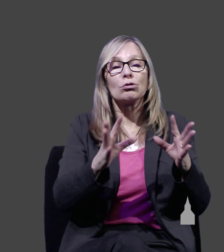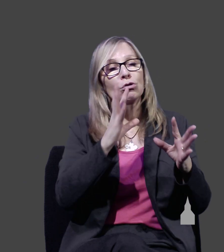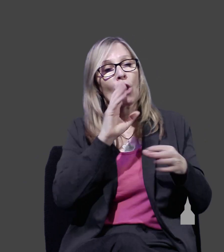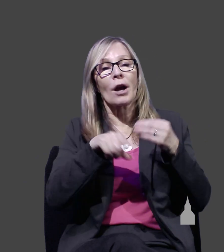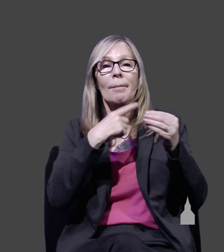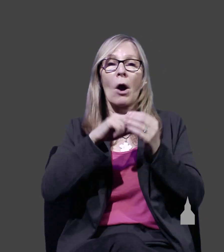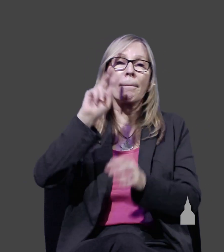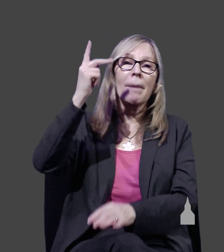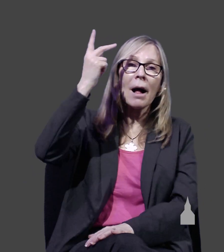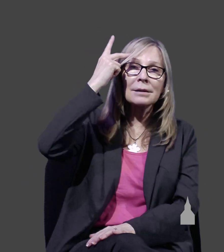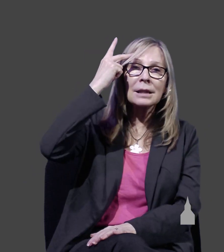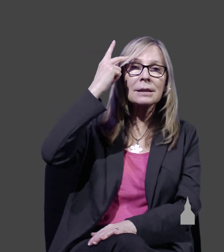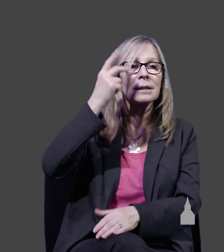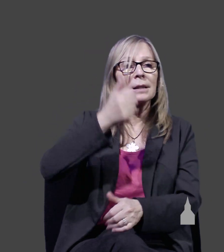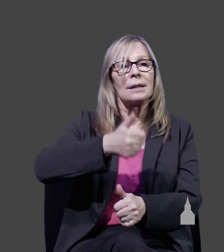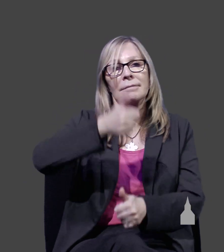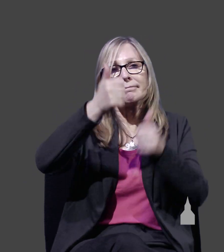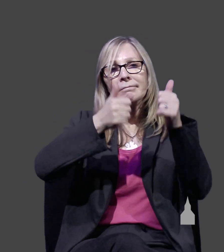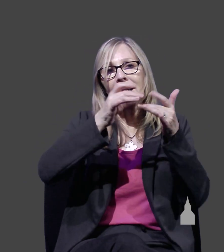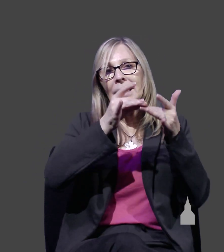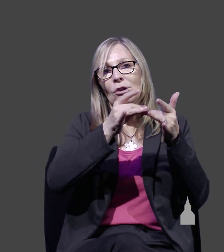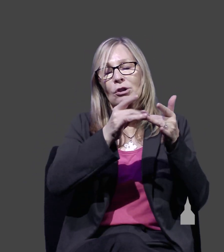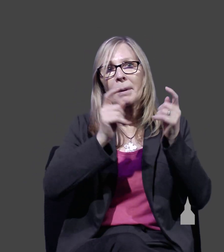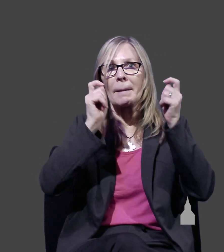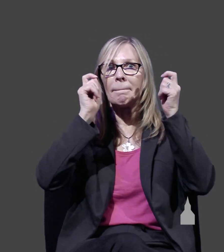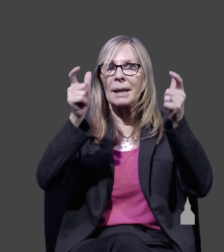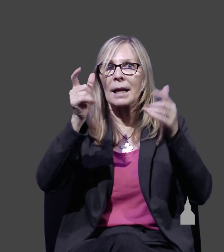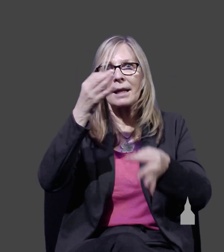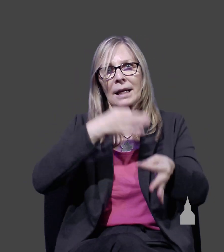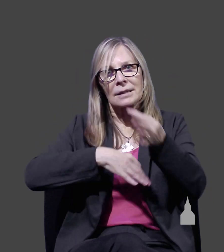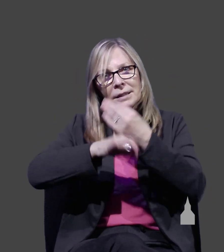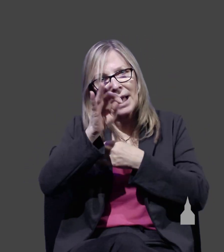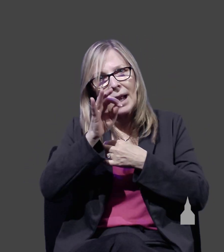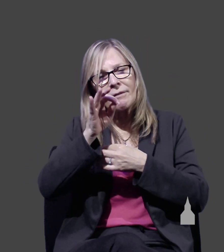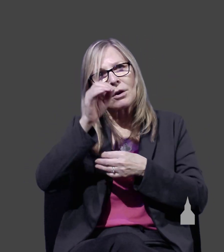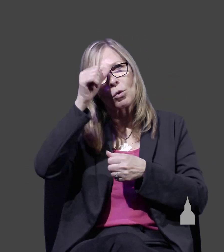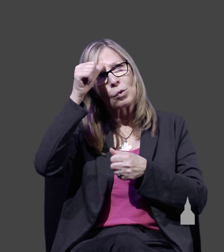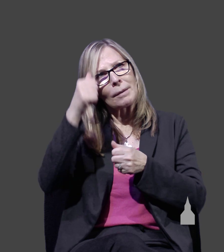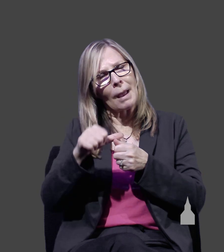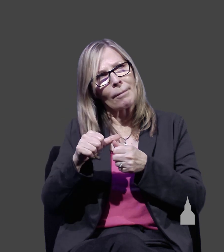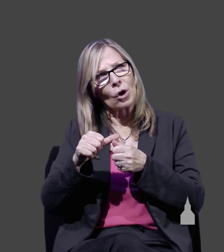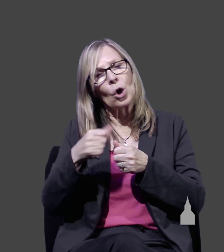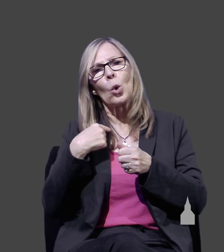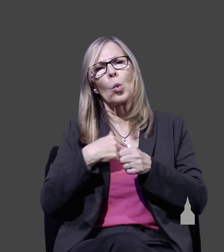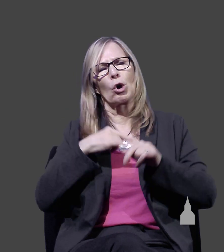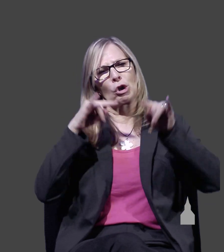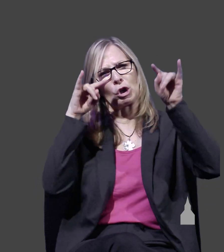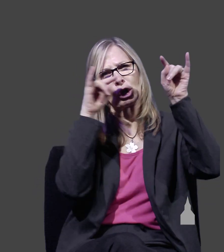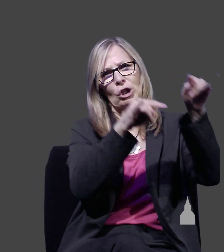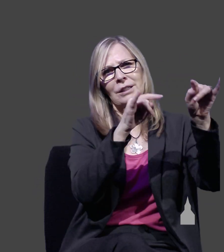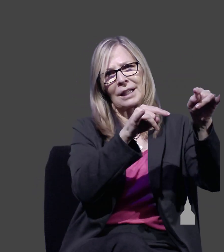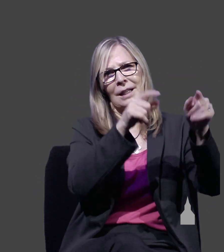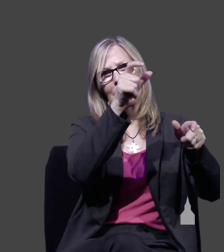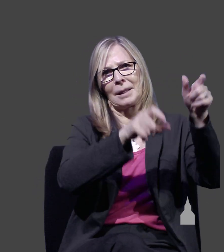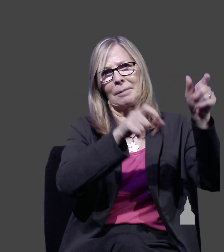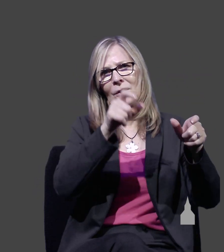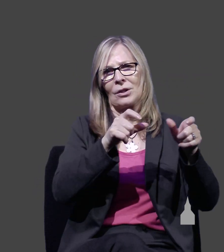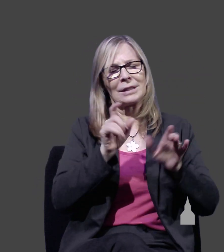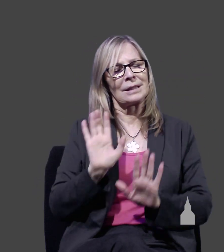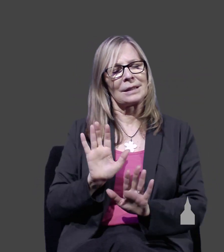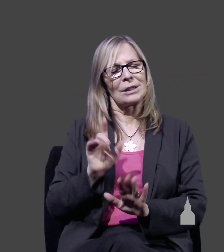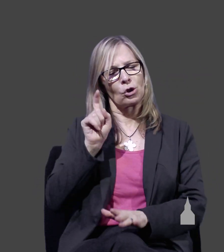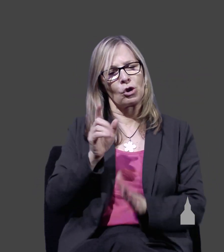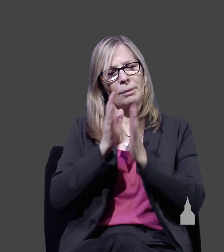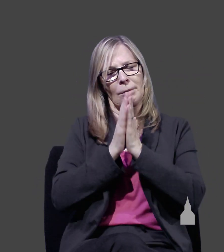talking about politics or leadership or something like that, and immediately, instead of remembering, we're cursing men when we